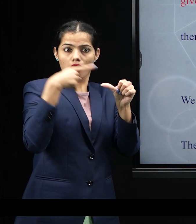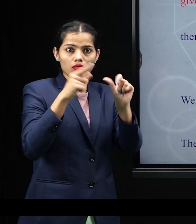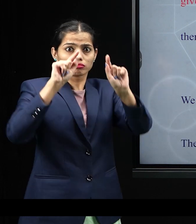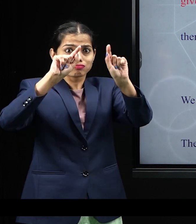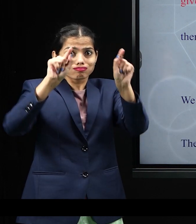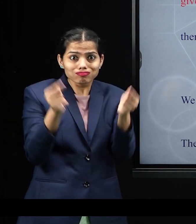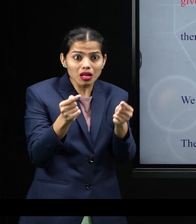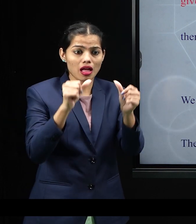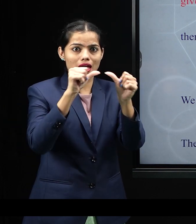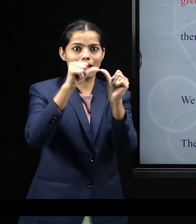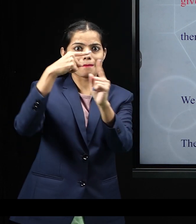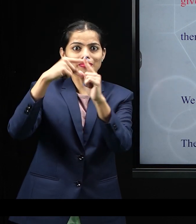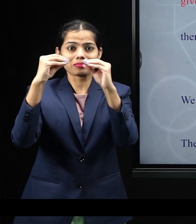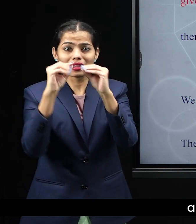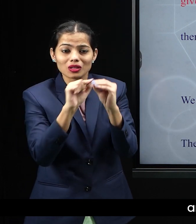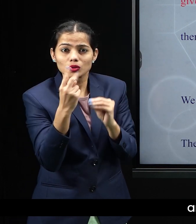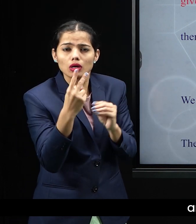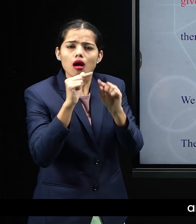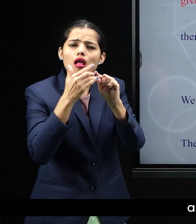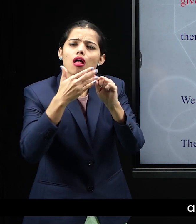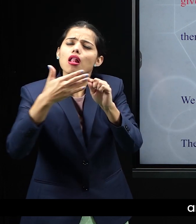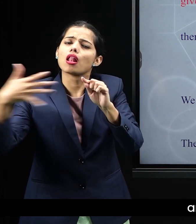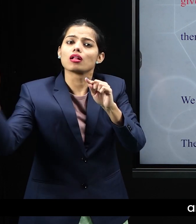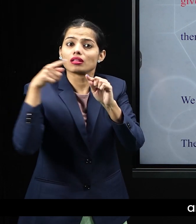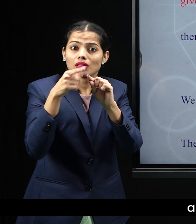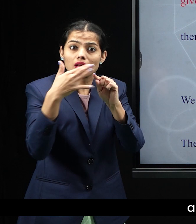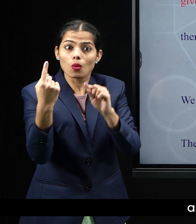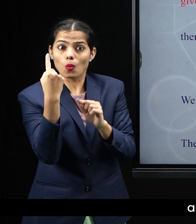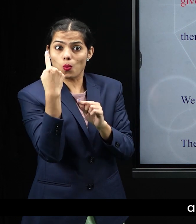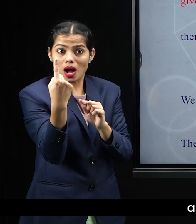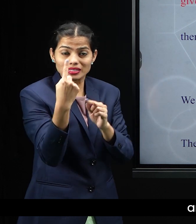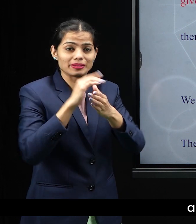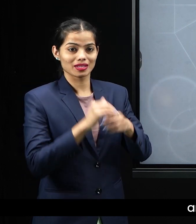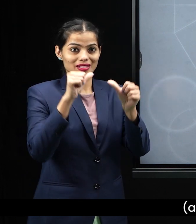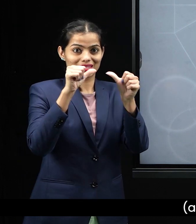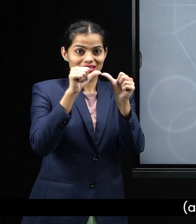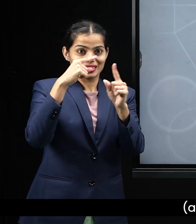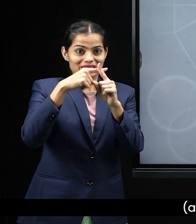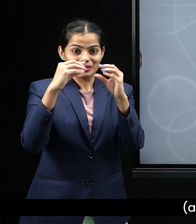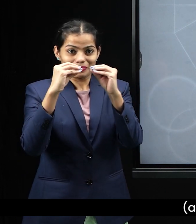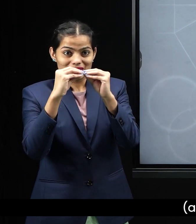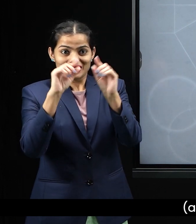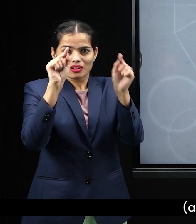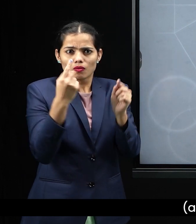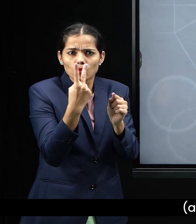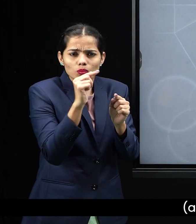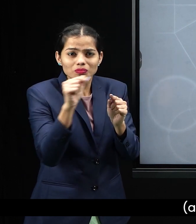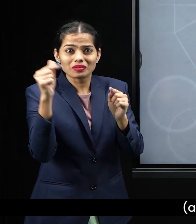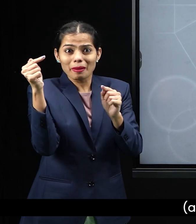than A plus B by 2, and that is equation number 1. A plus B by 2 minus B is